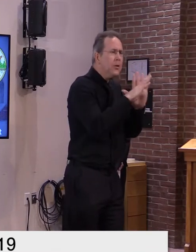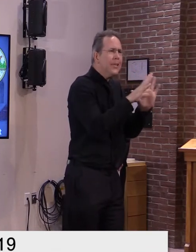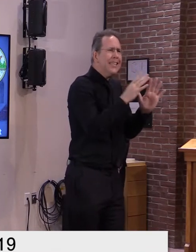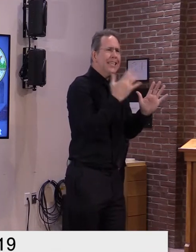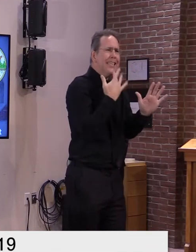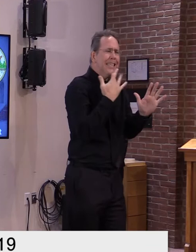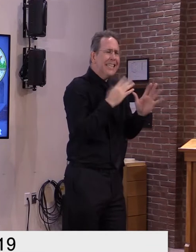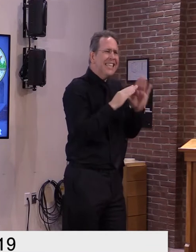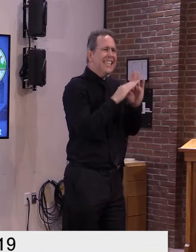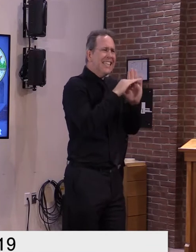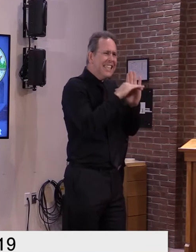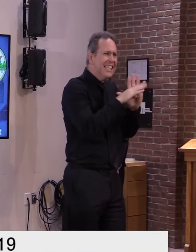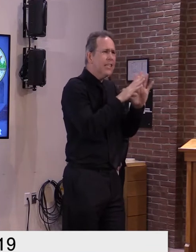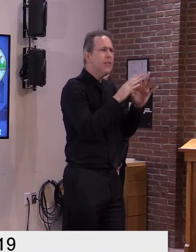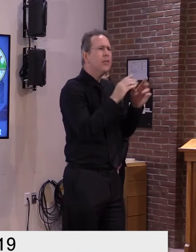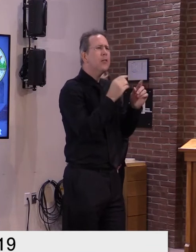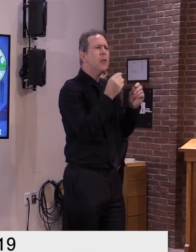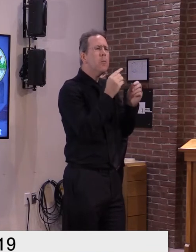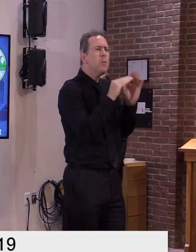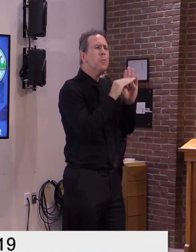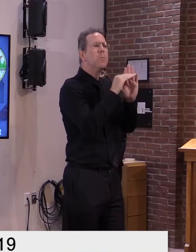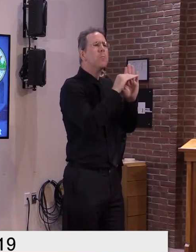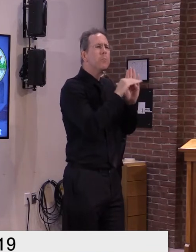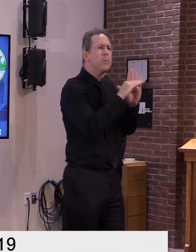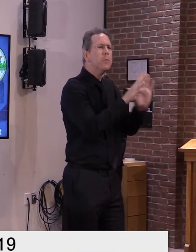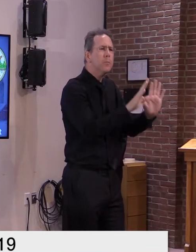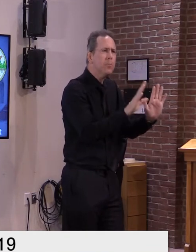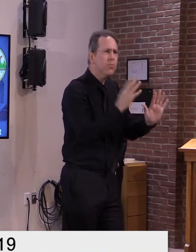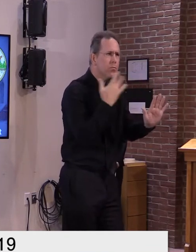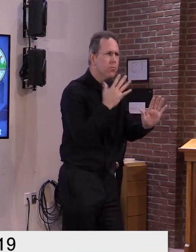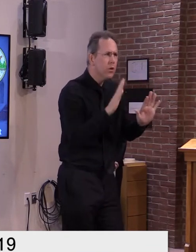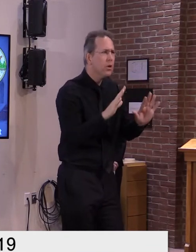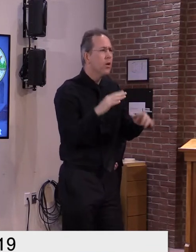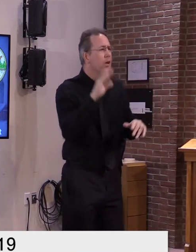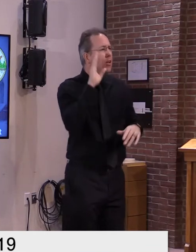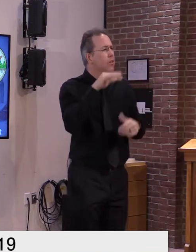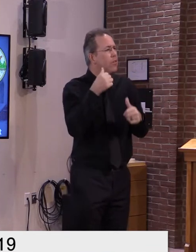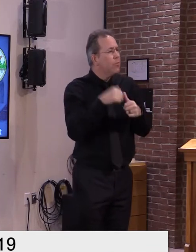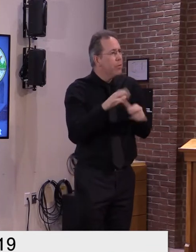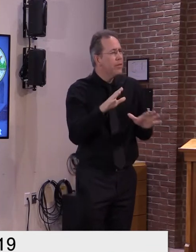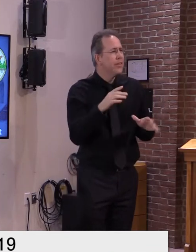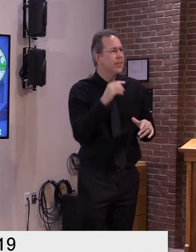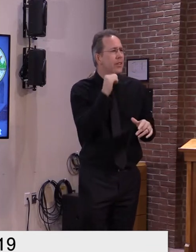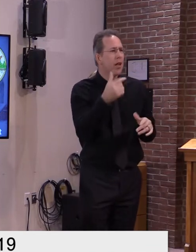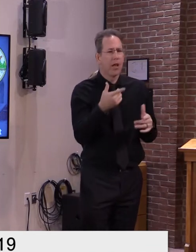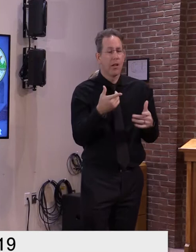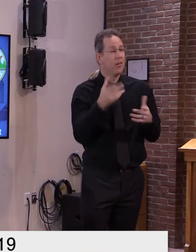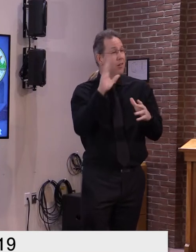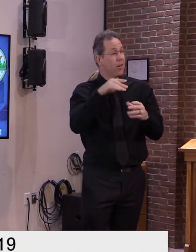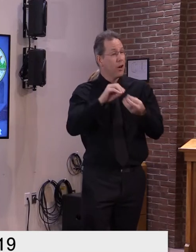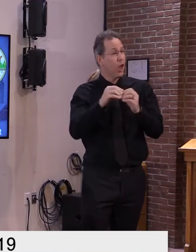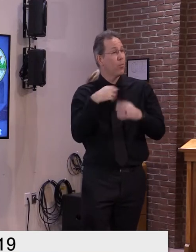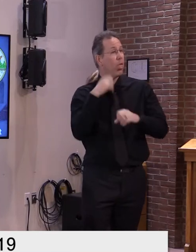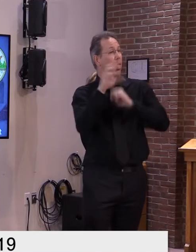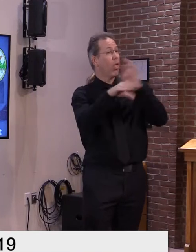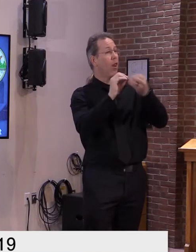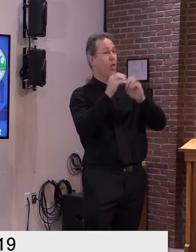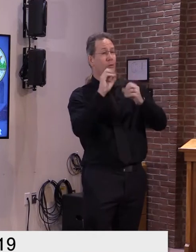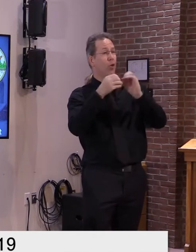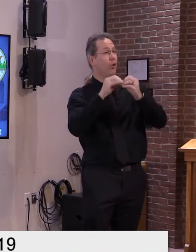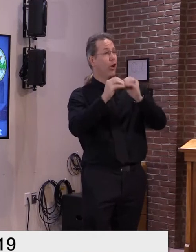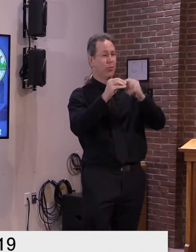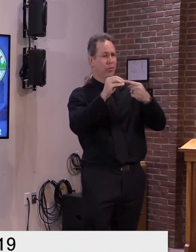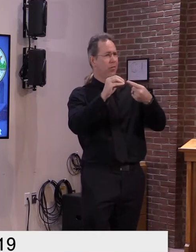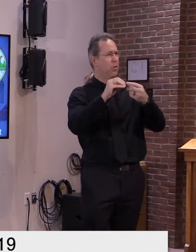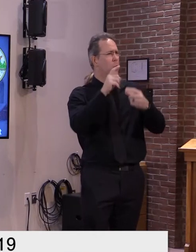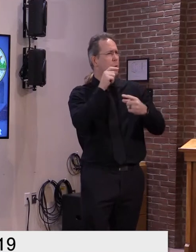up, we must all remember, these are not just numbers. These are people. Mothers,